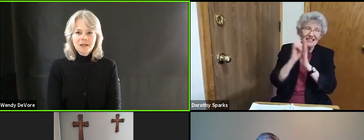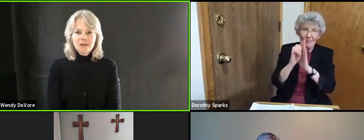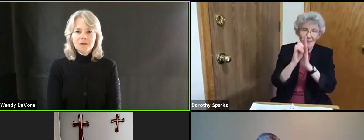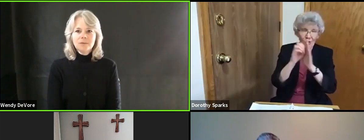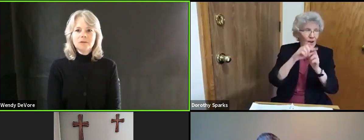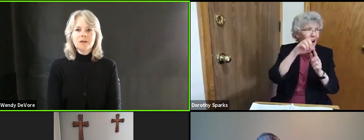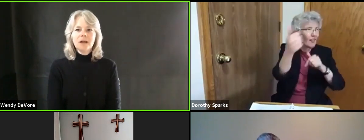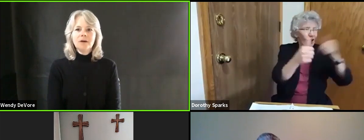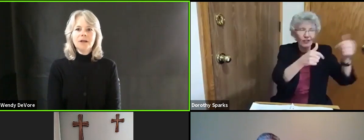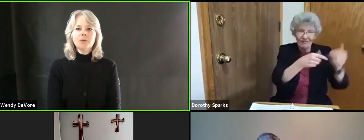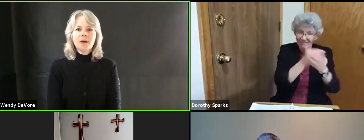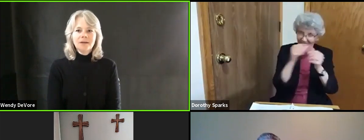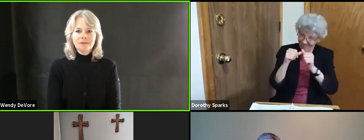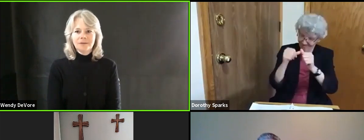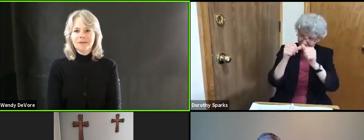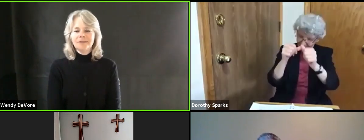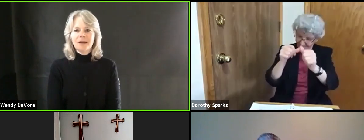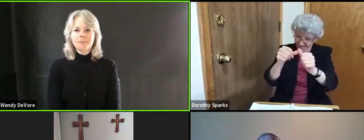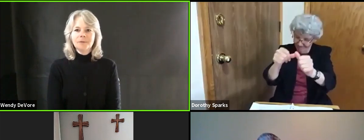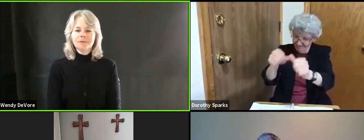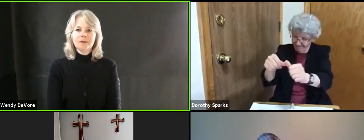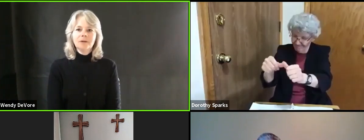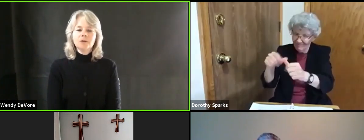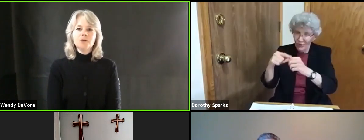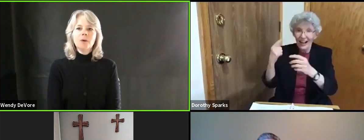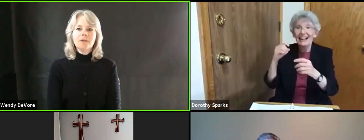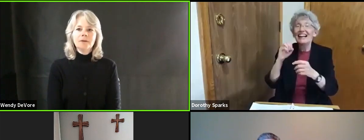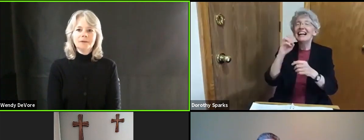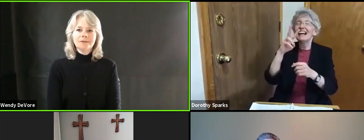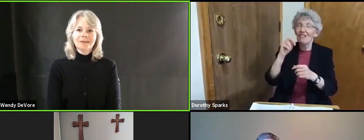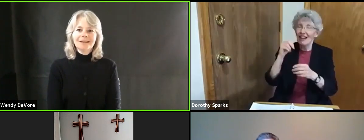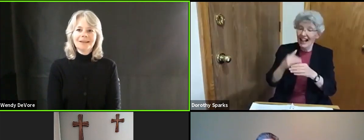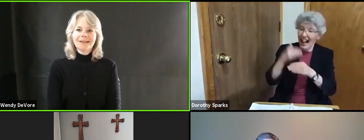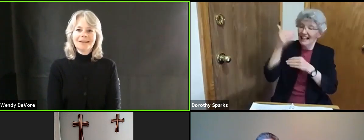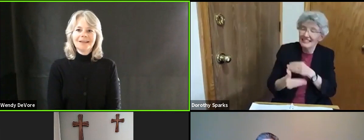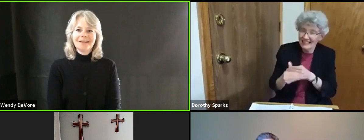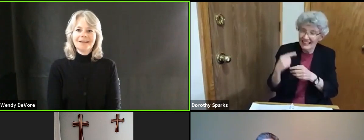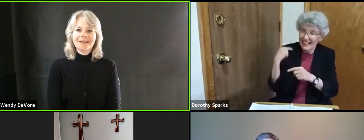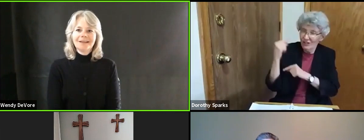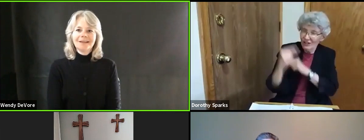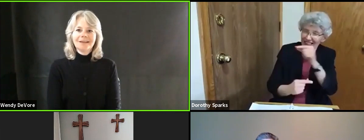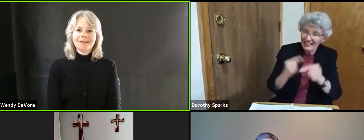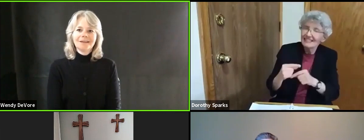can continue to carry Christ's examples to others,